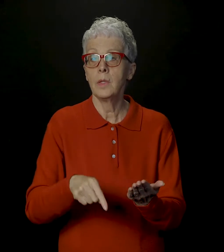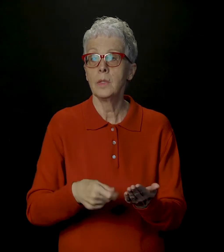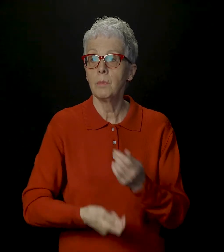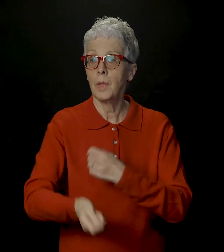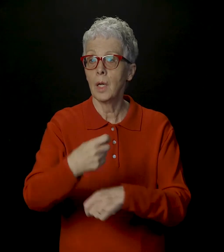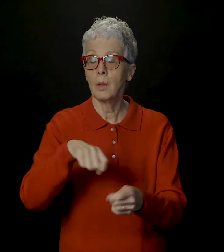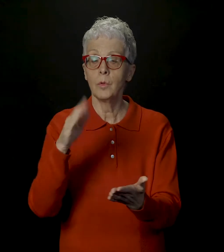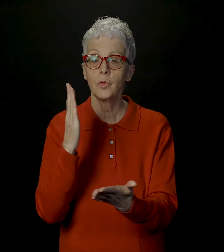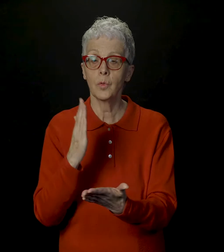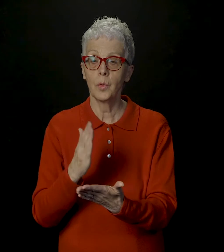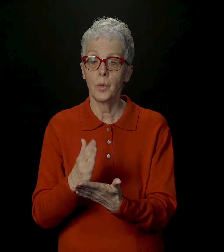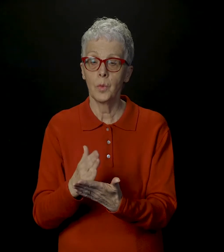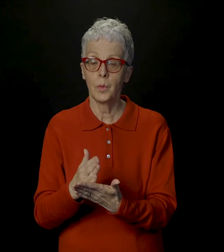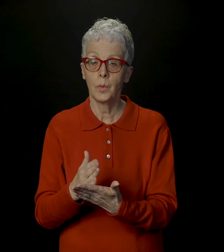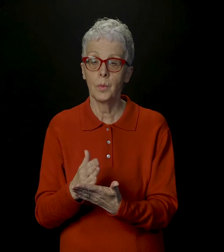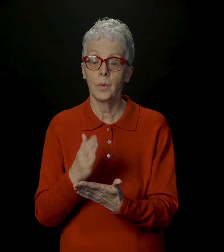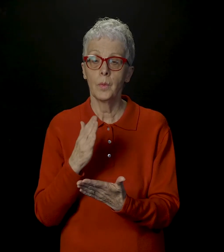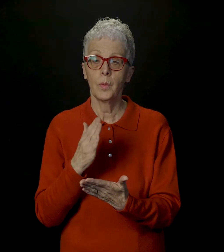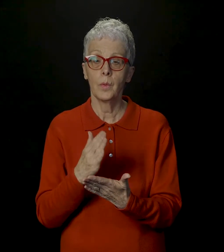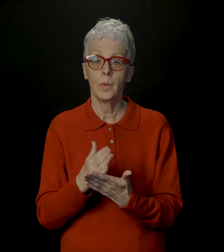this be true